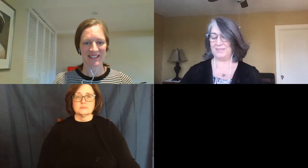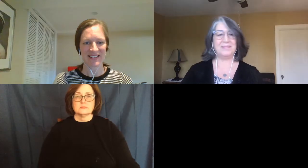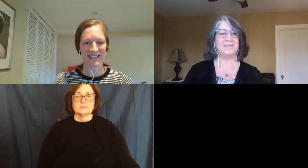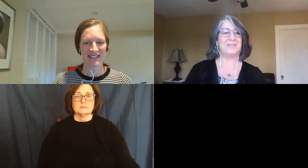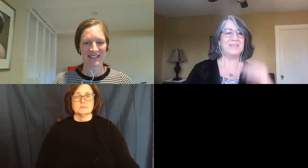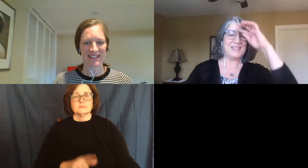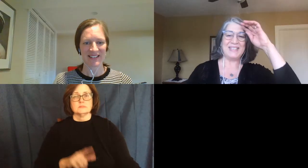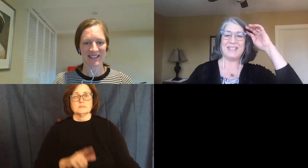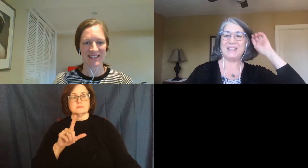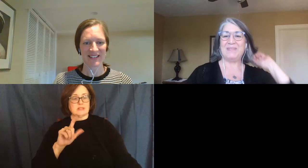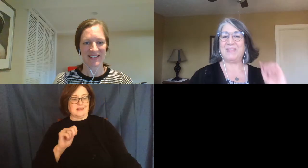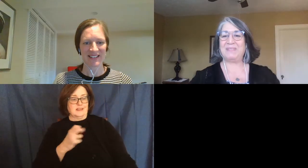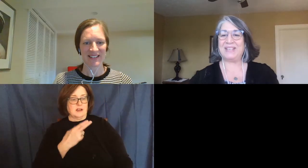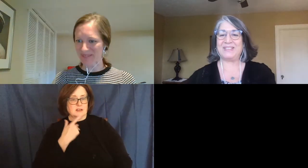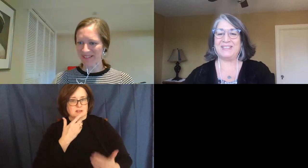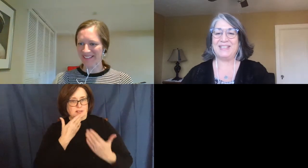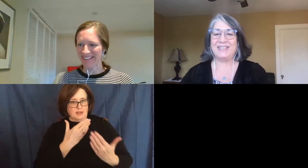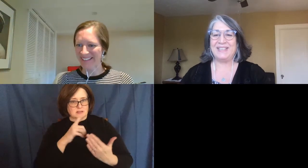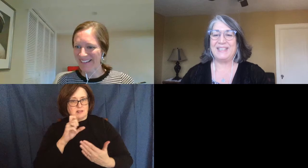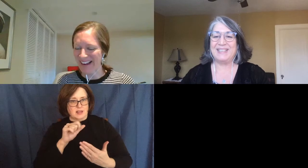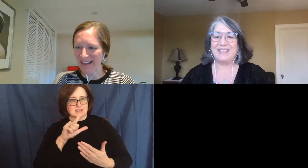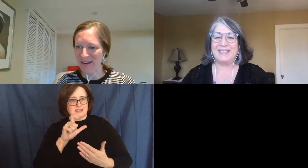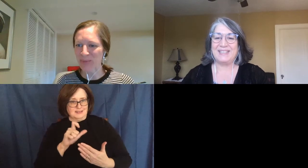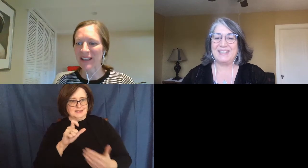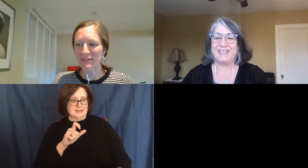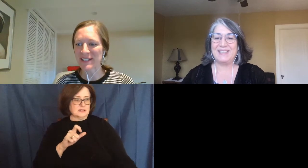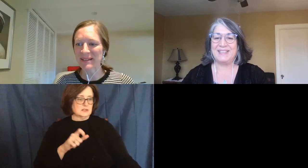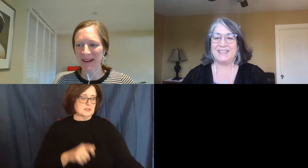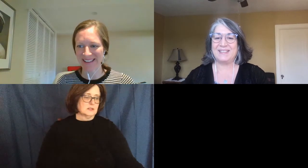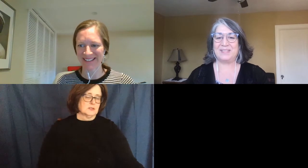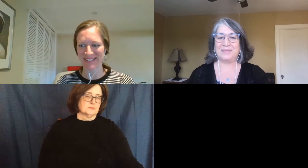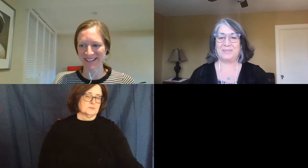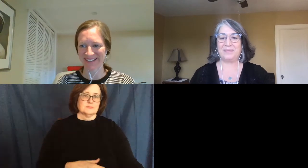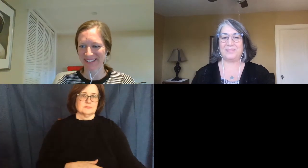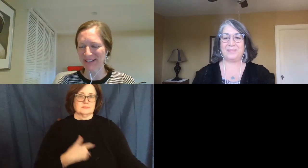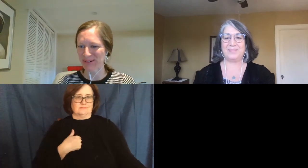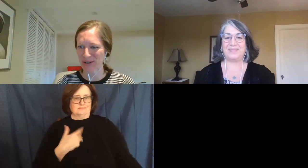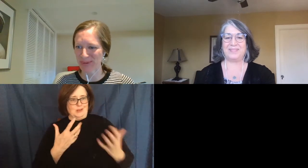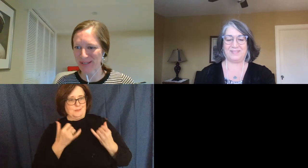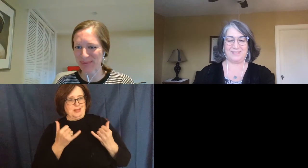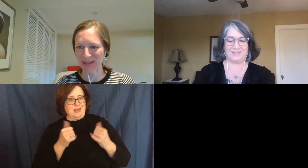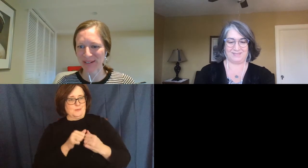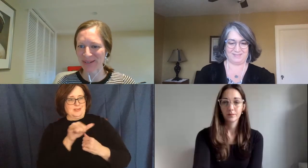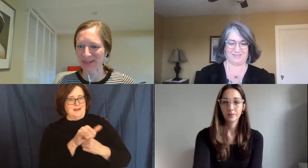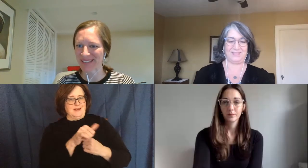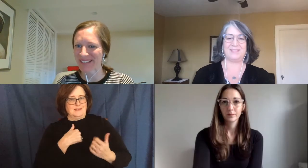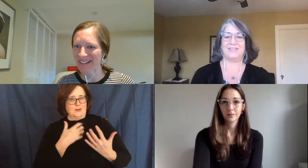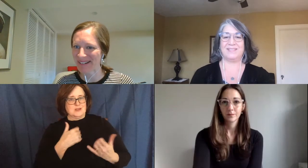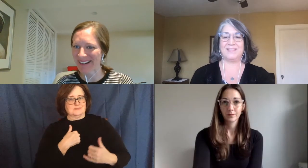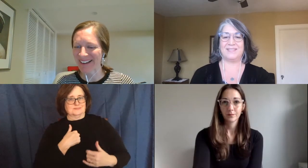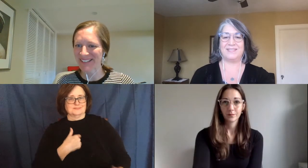Leslie, thank you so much. My pleasure. I would love to get my hands on a CodeJumper to play around